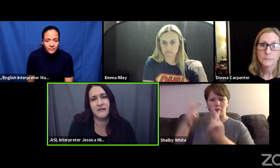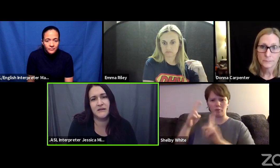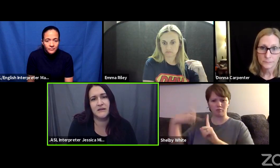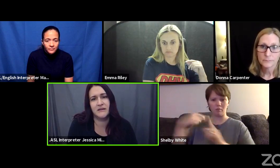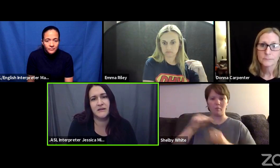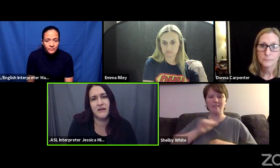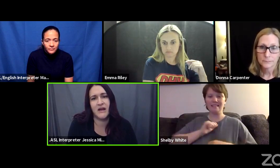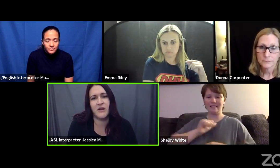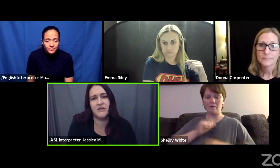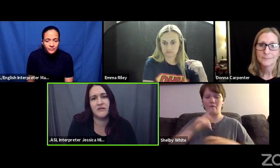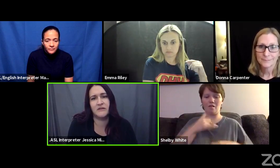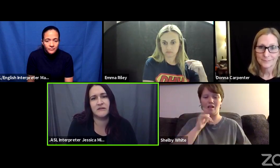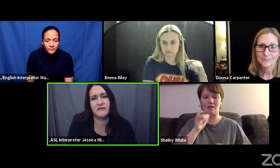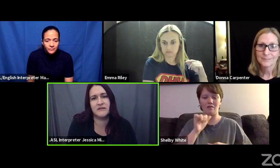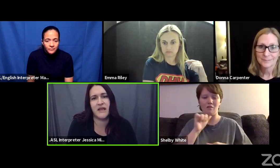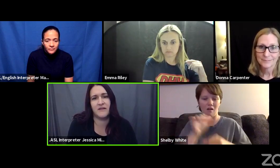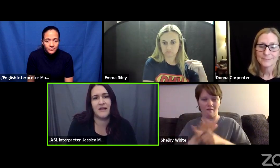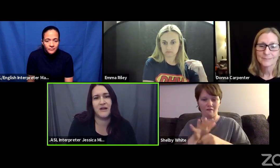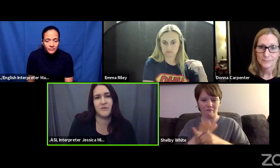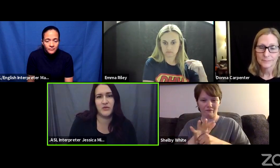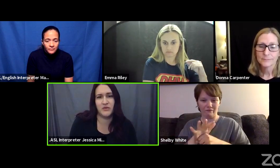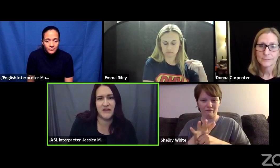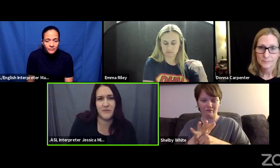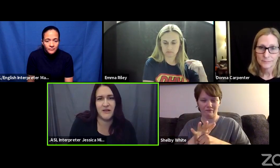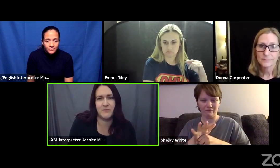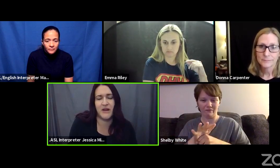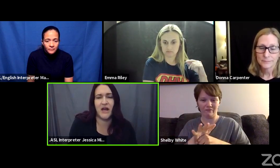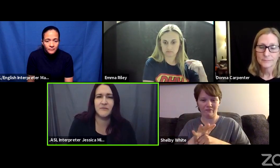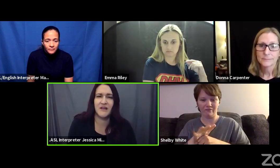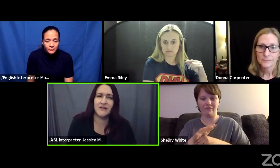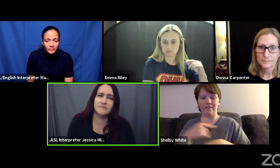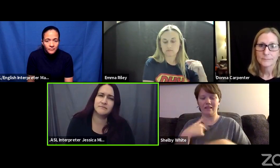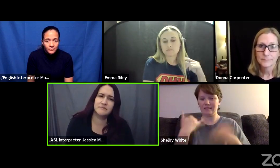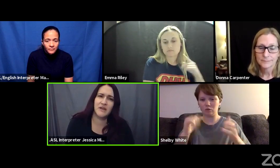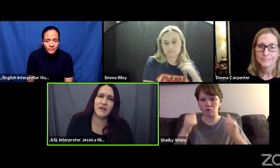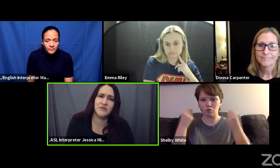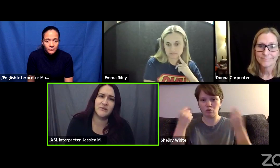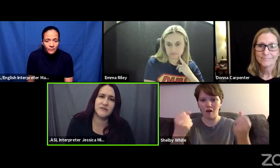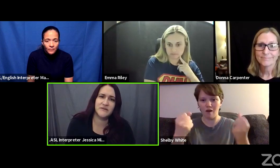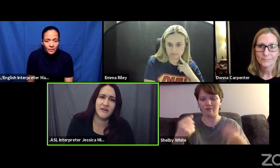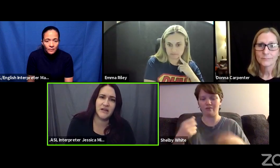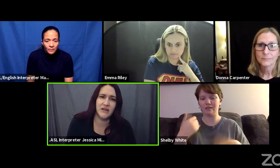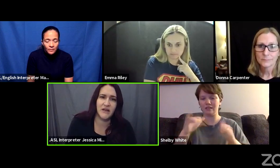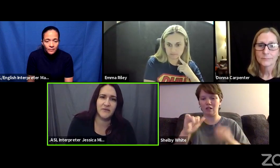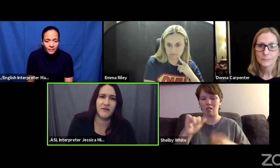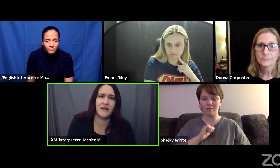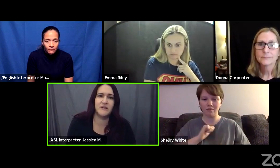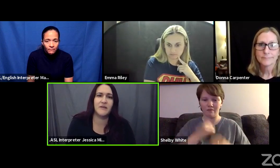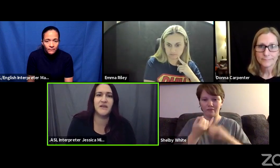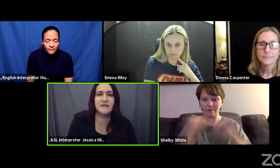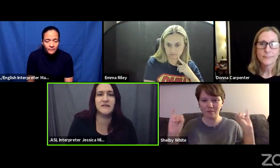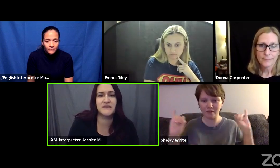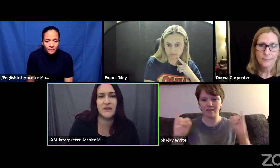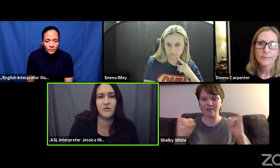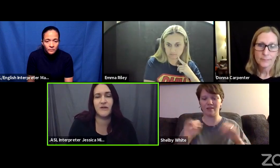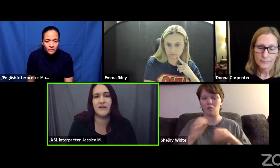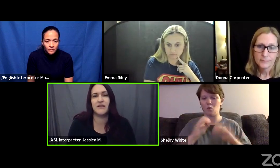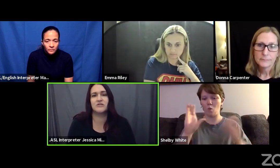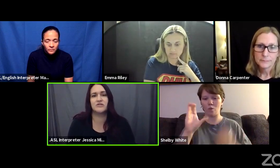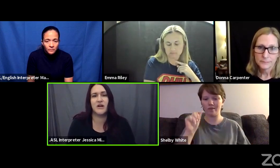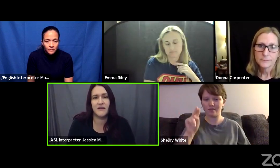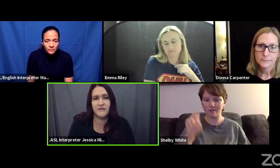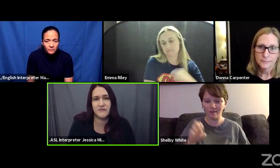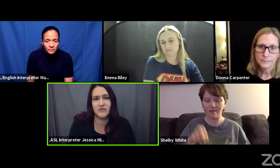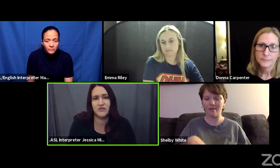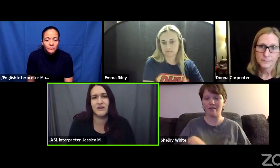like, and I'm not saying like other people look down on me, but I'm like, I don't always feel like enough, right? Like, because it's like, well, now I